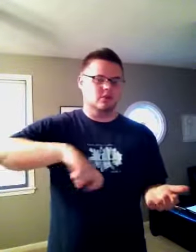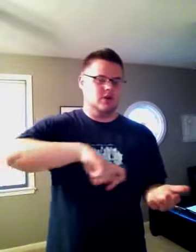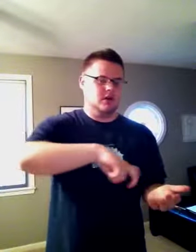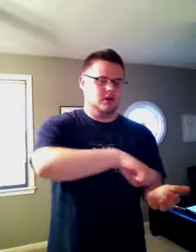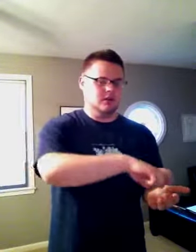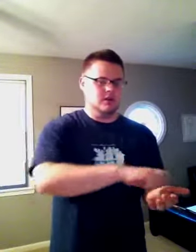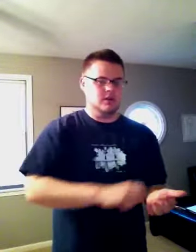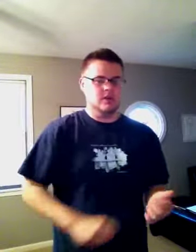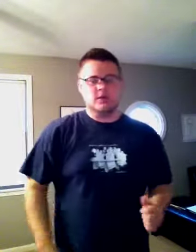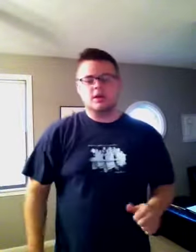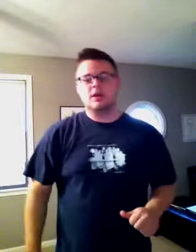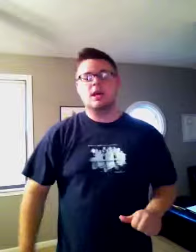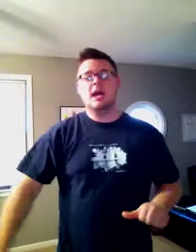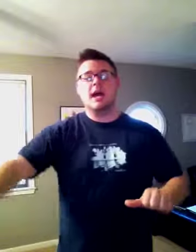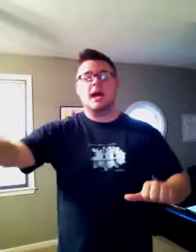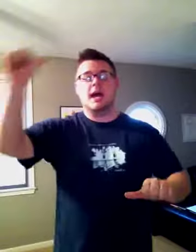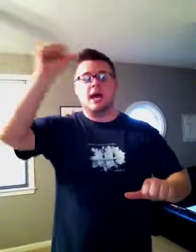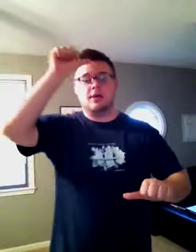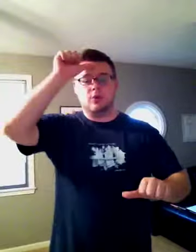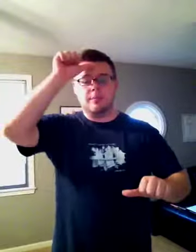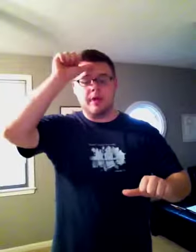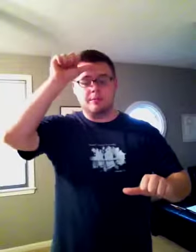crawl. And remember,